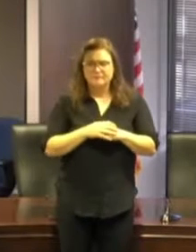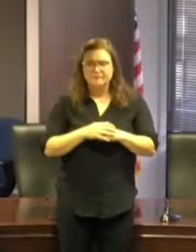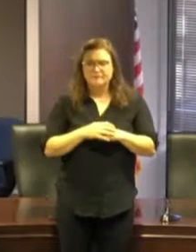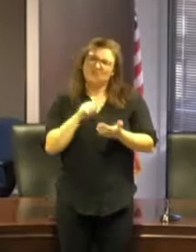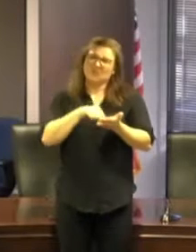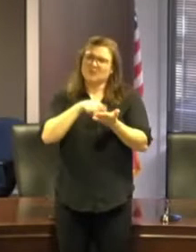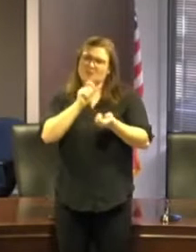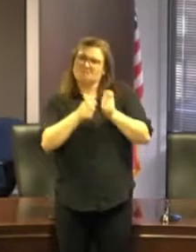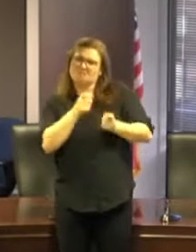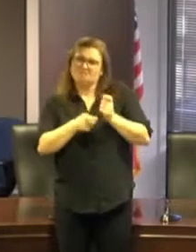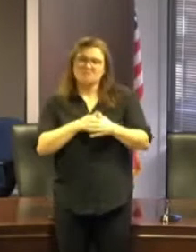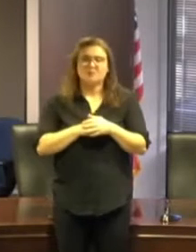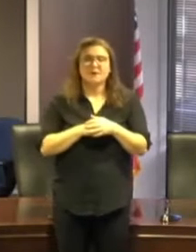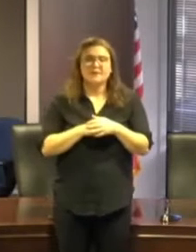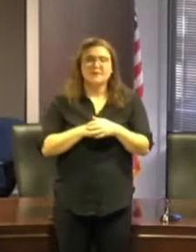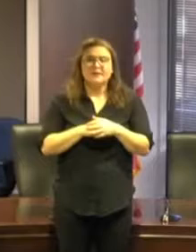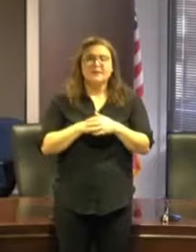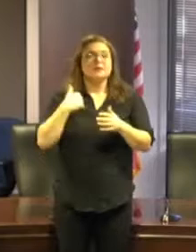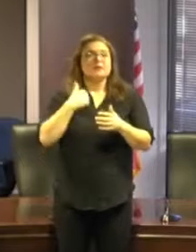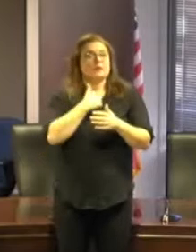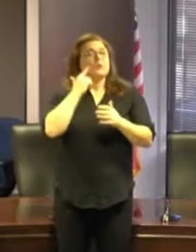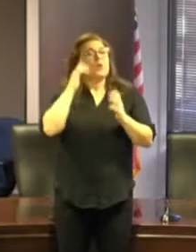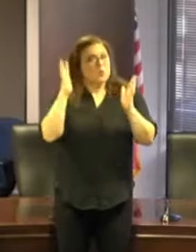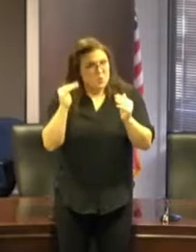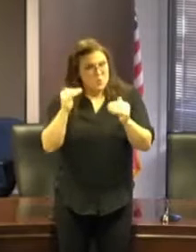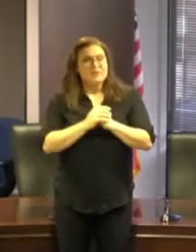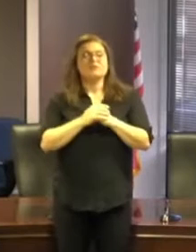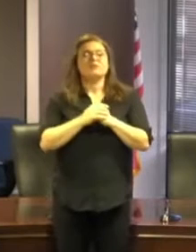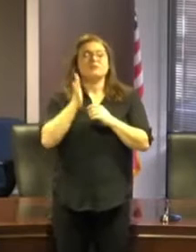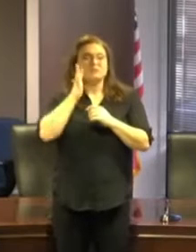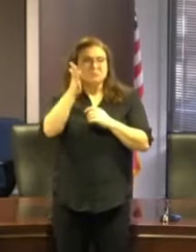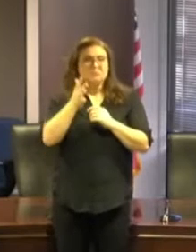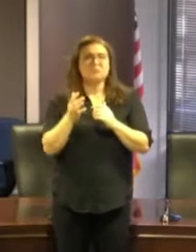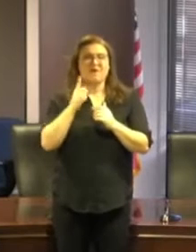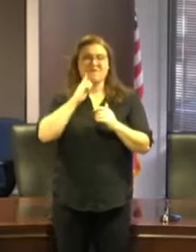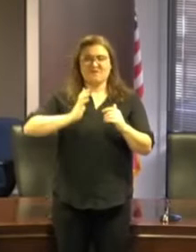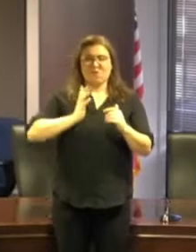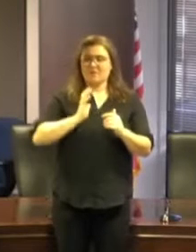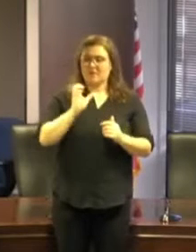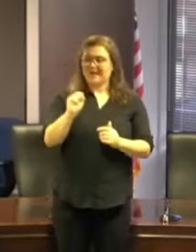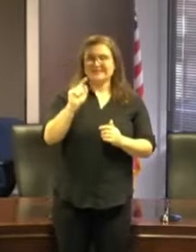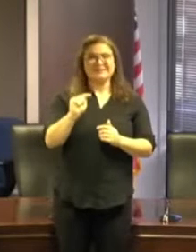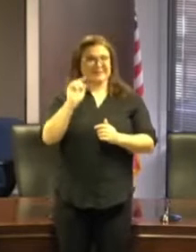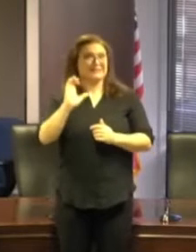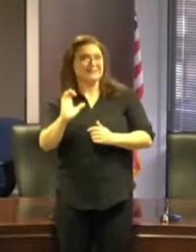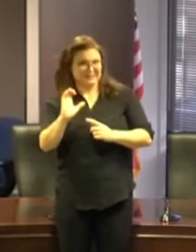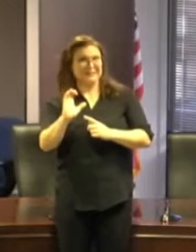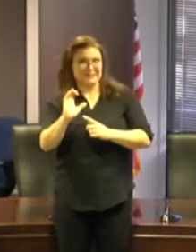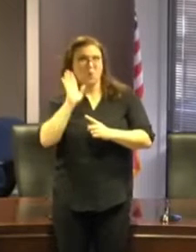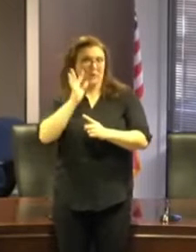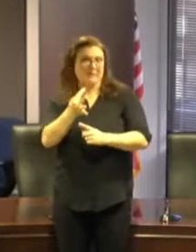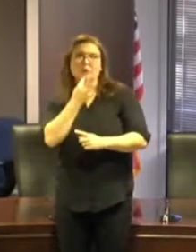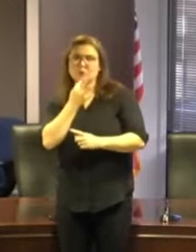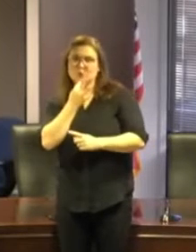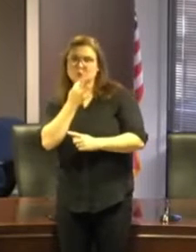further progress with getting formal STCs very soon, which is a key milestone